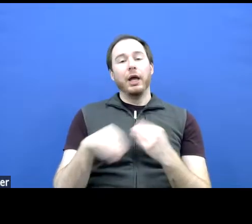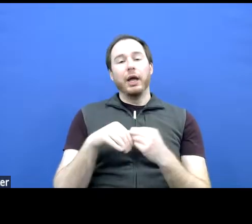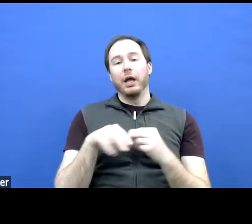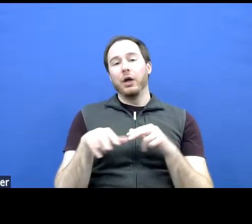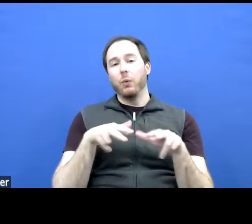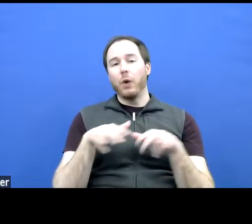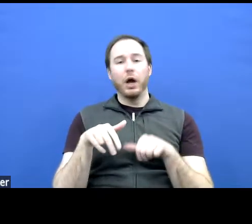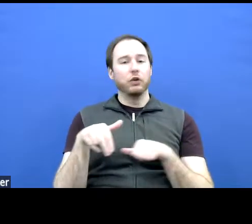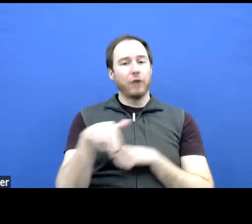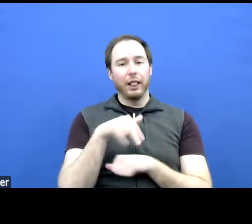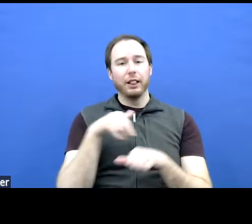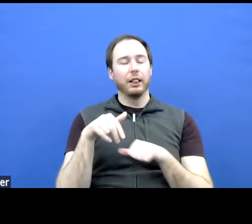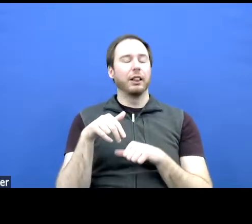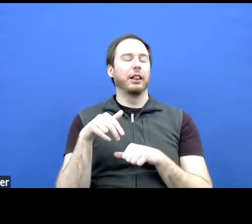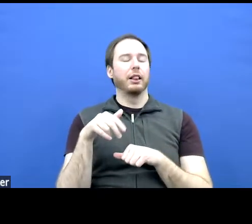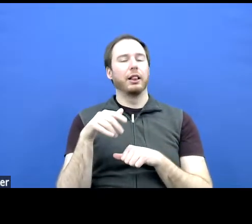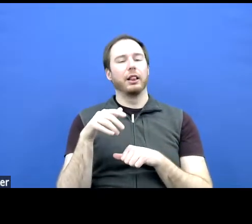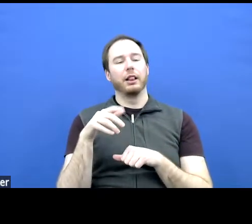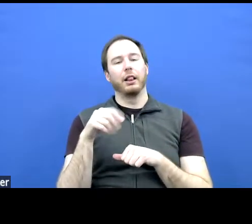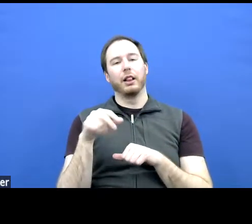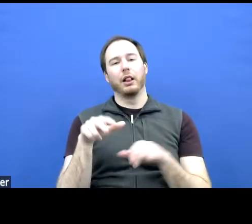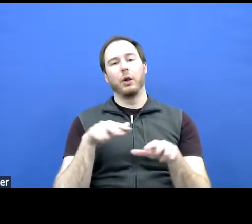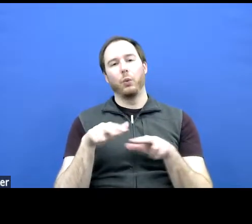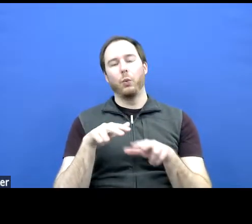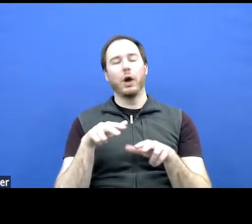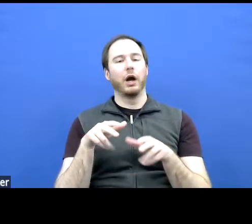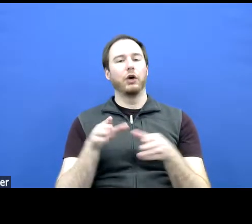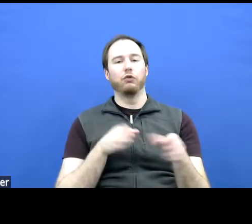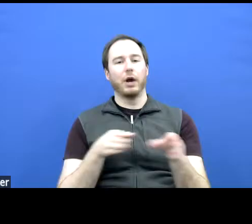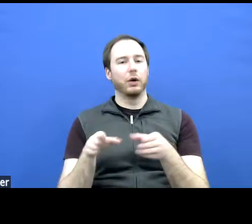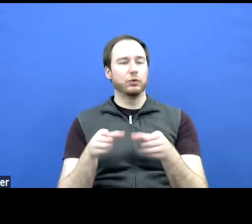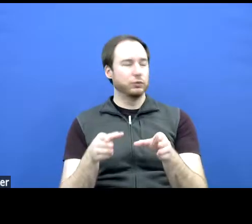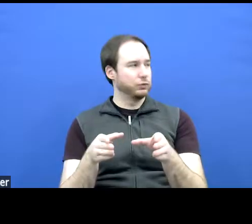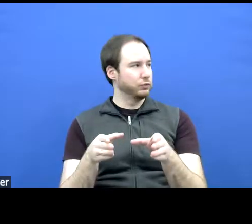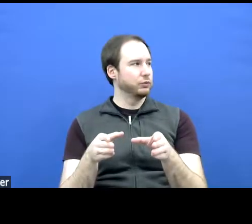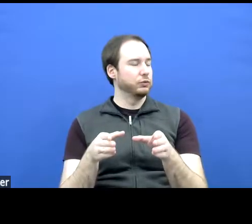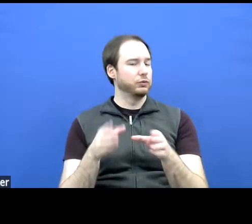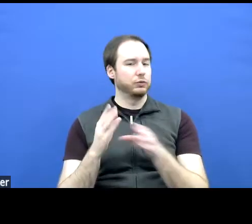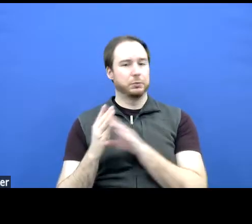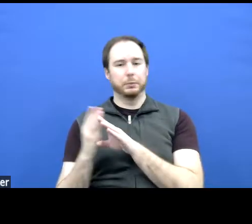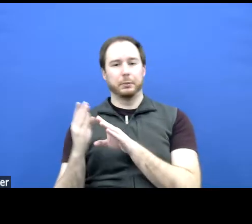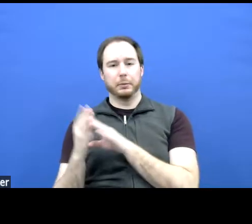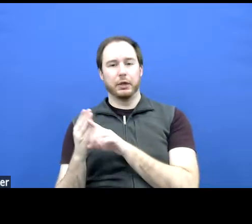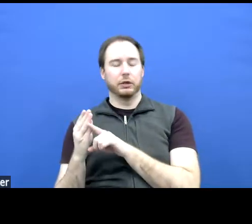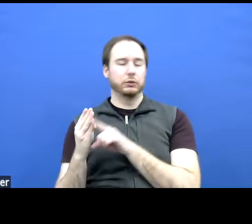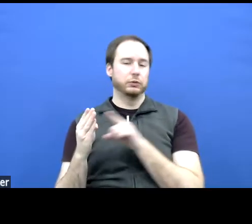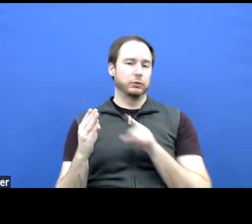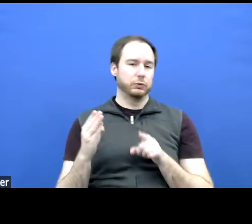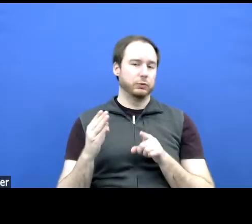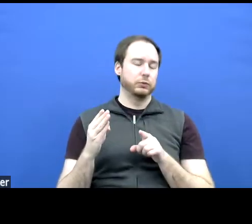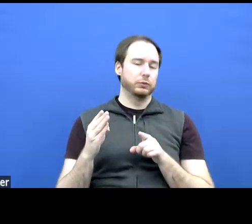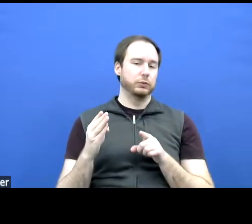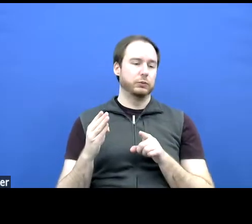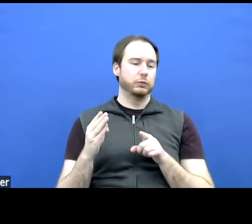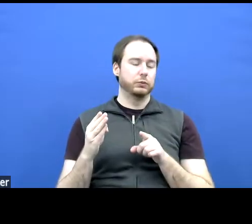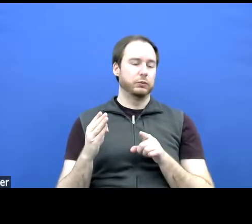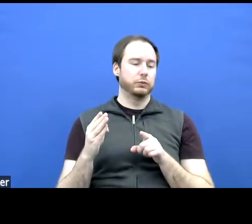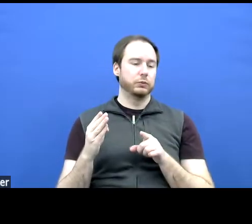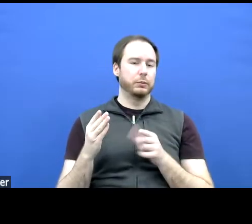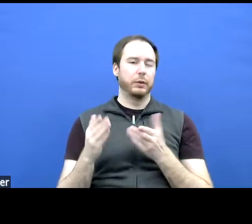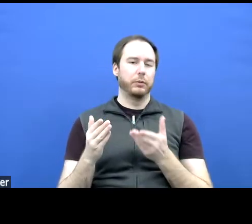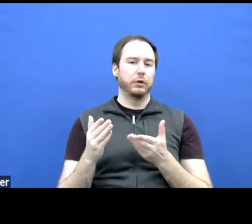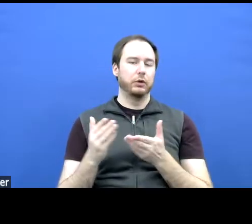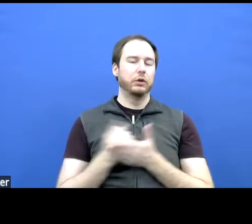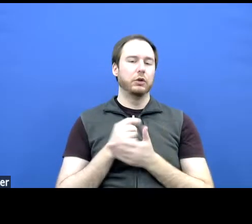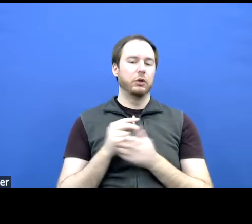want to, and that the walking routes from the bus pickup and drop off area, you may want to take